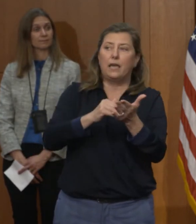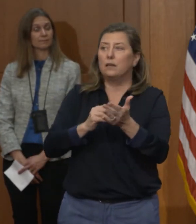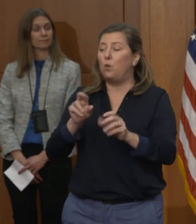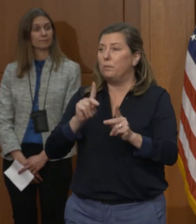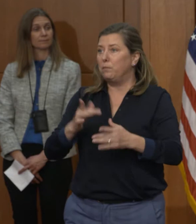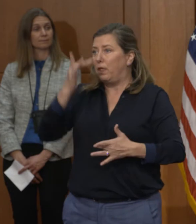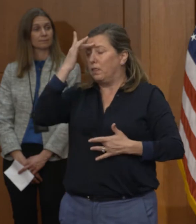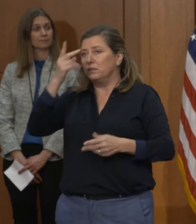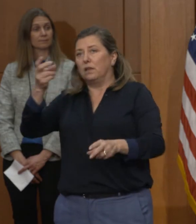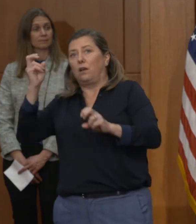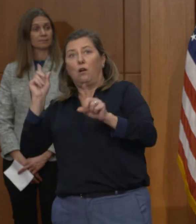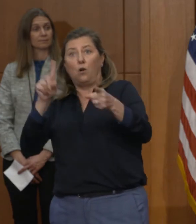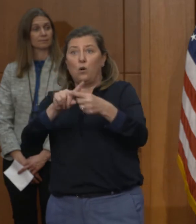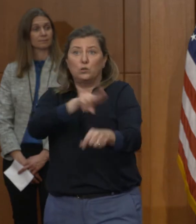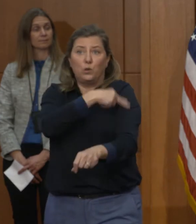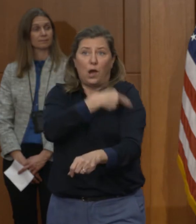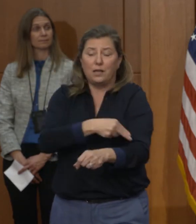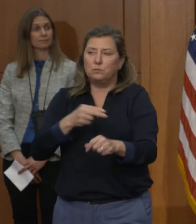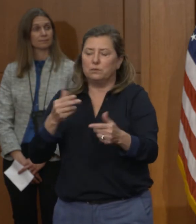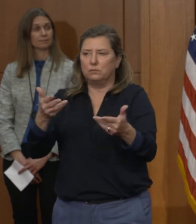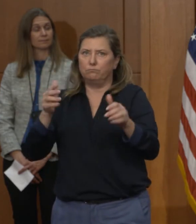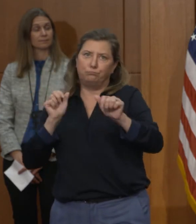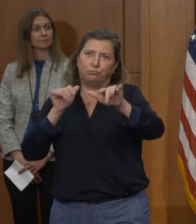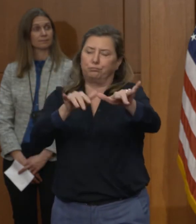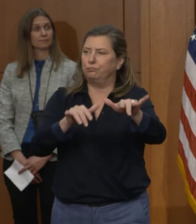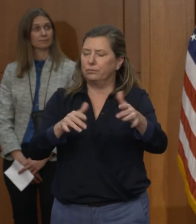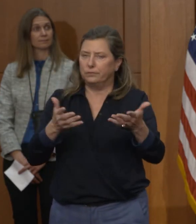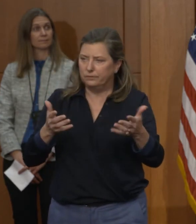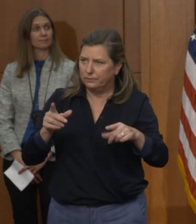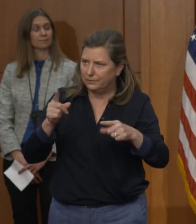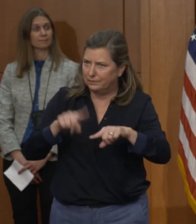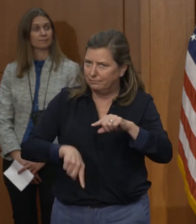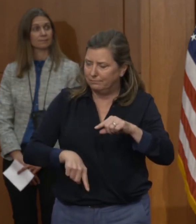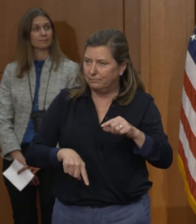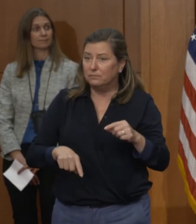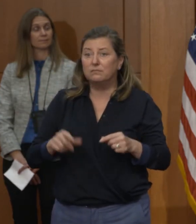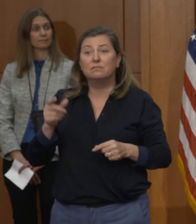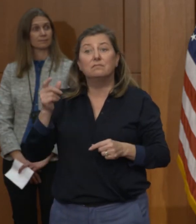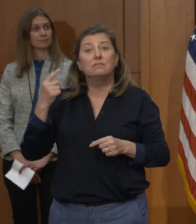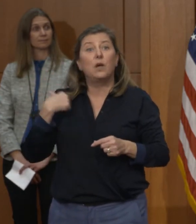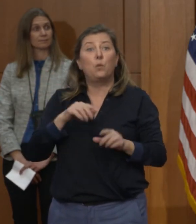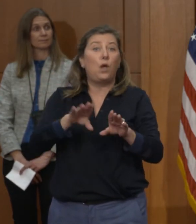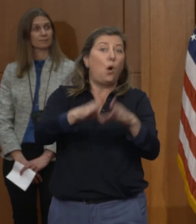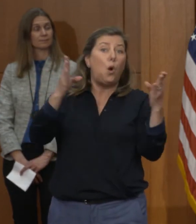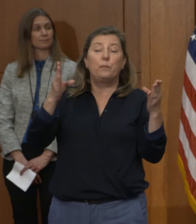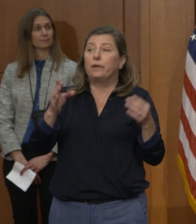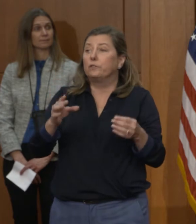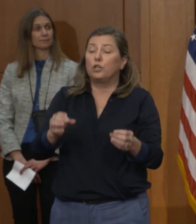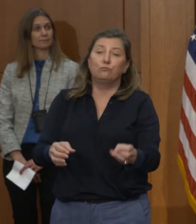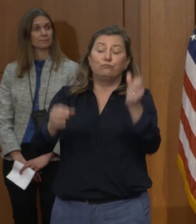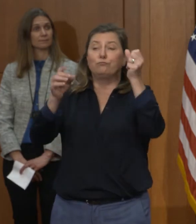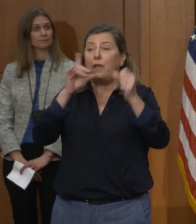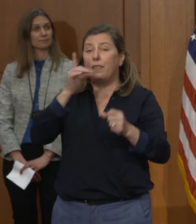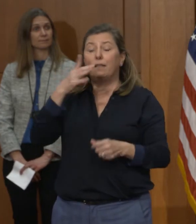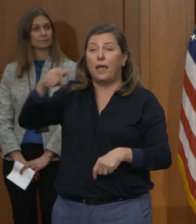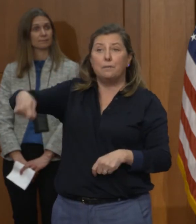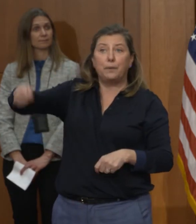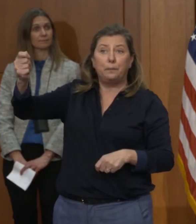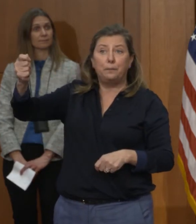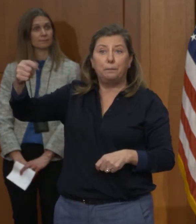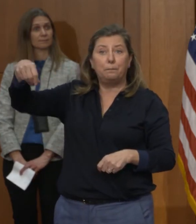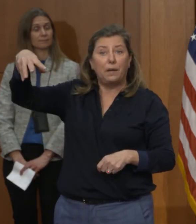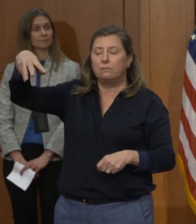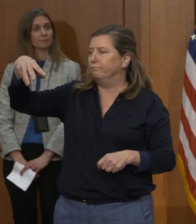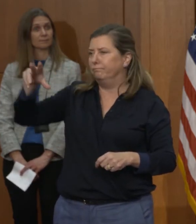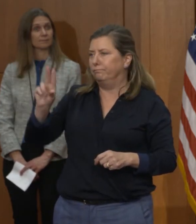handle. As I've said before, we cannot and will not lift restrictions the way you turn on a light switch.